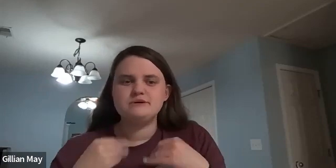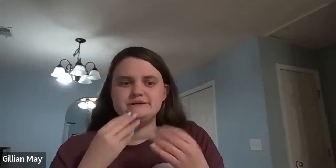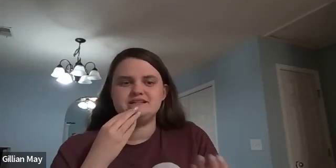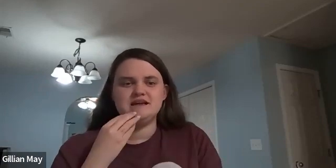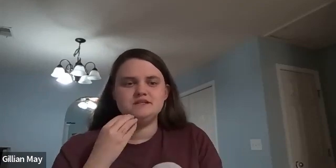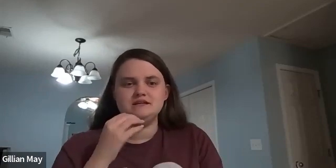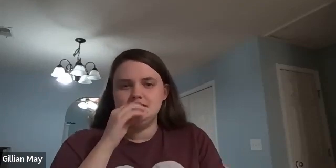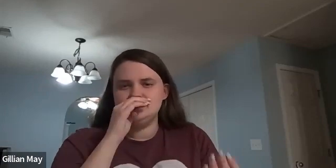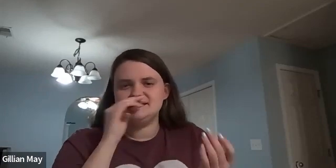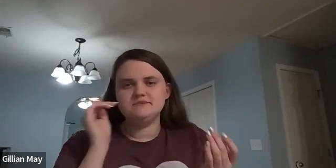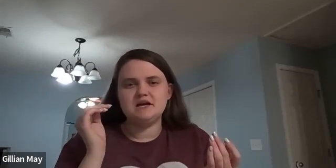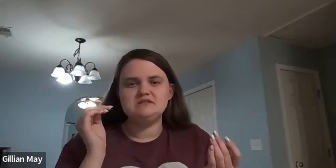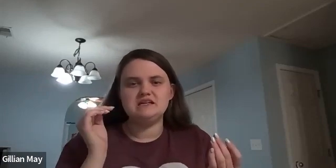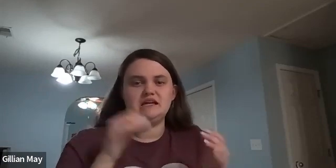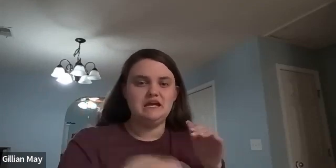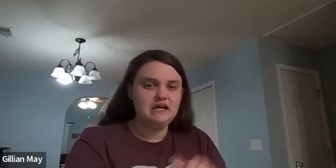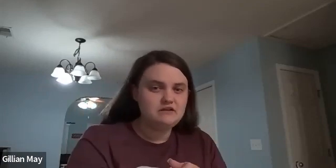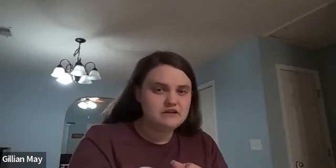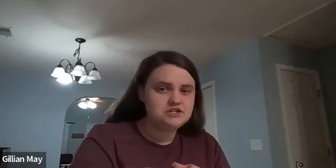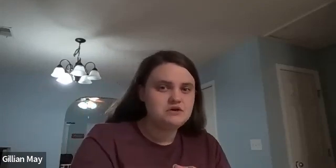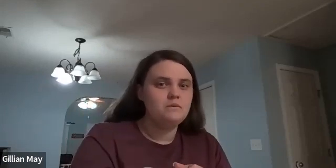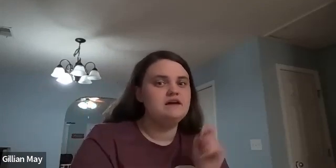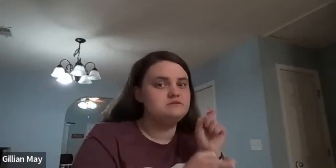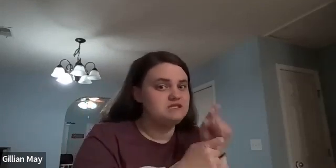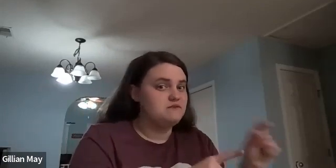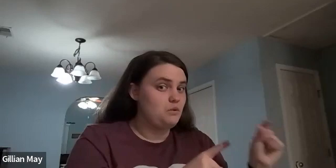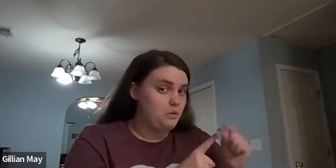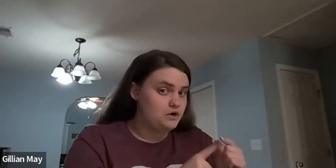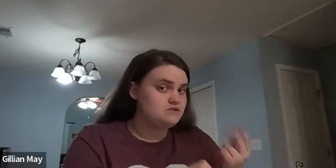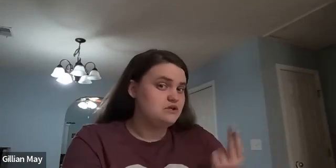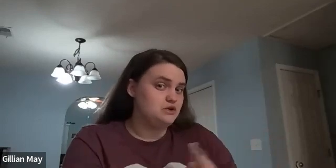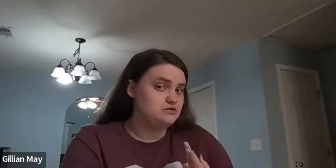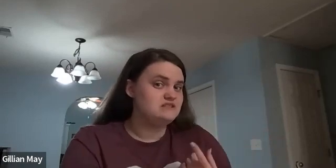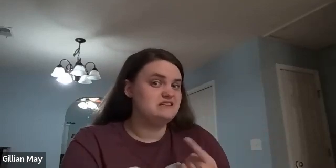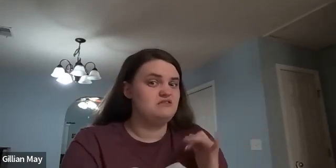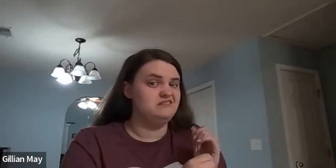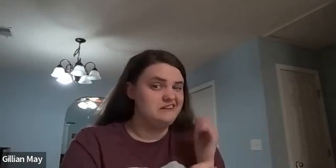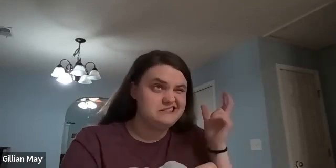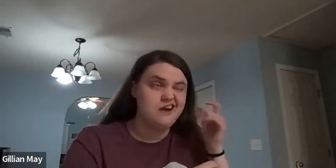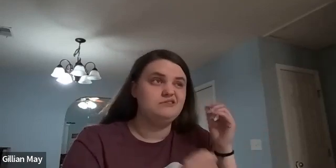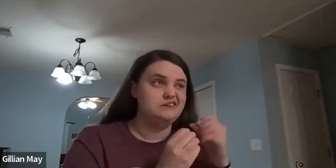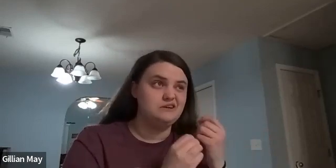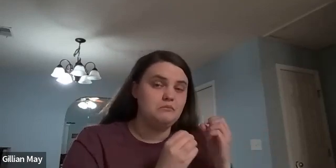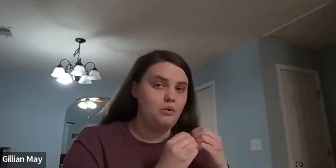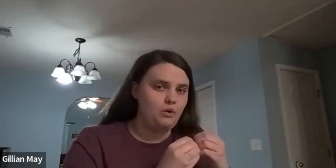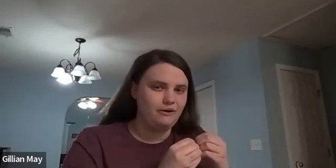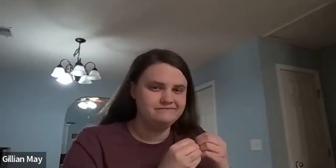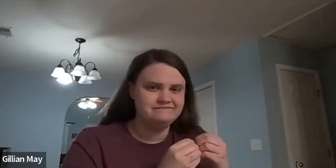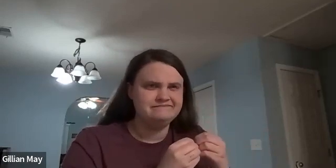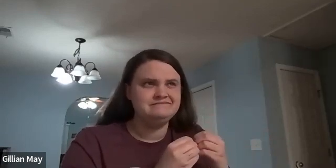be accepted. Sometimes in English, we have specific words we use to sound a little more,